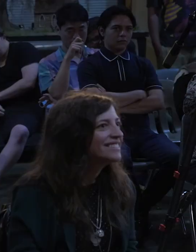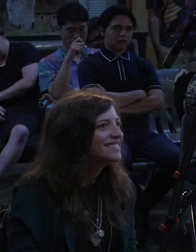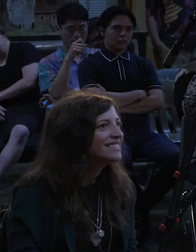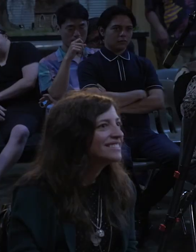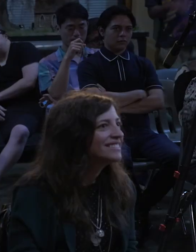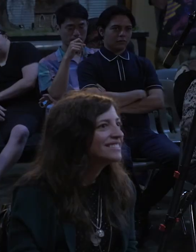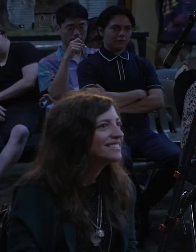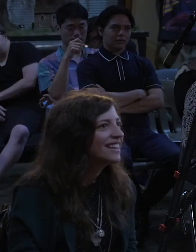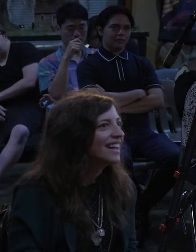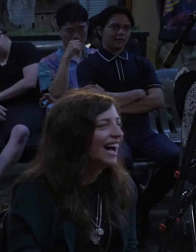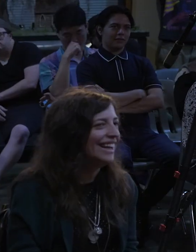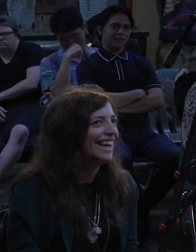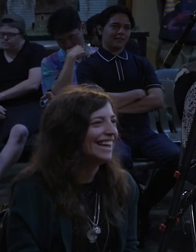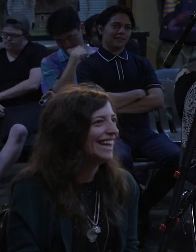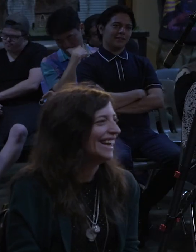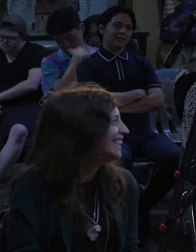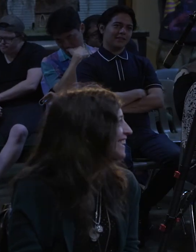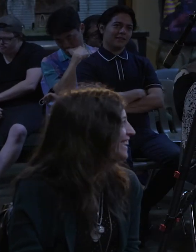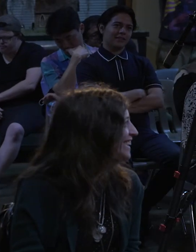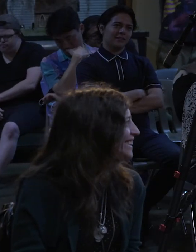so they won that first year, and then the second year,